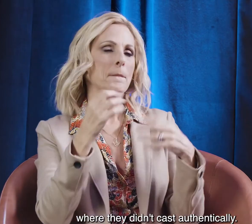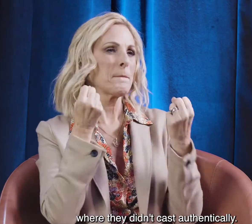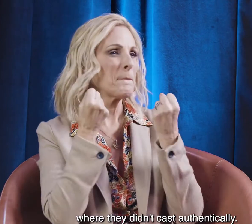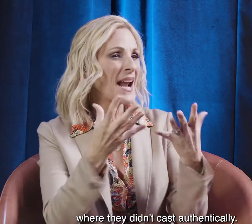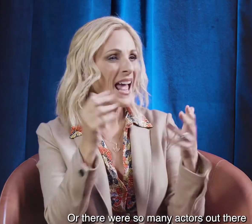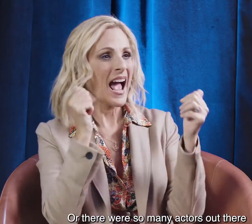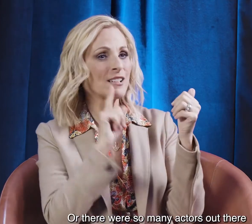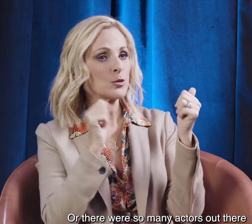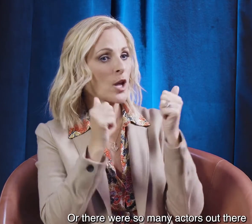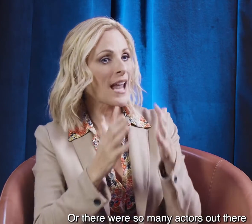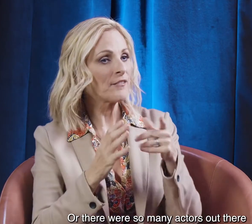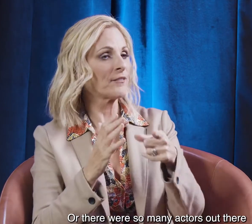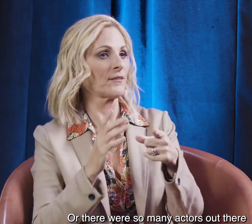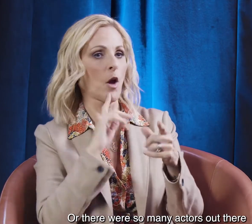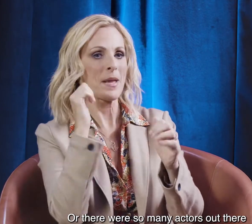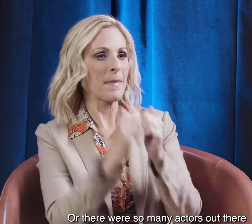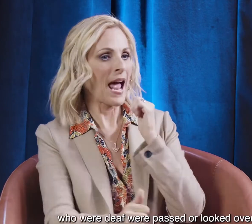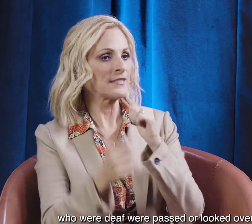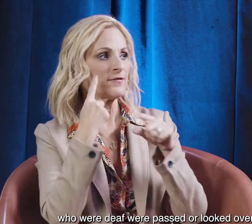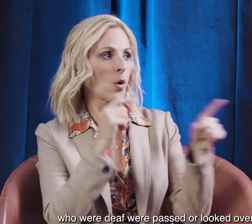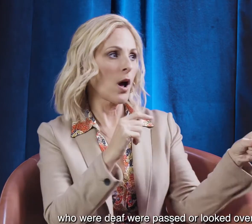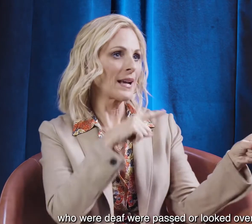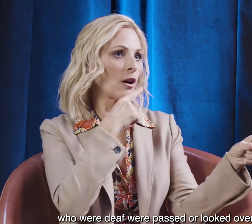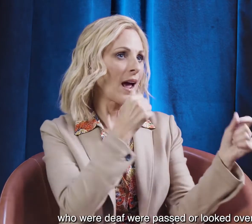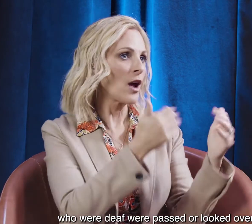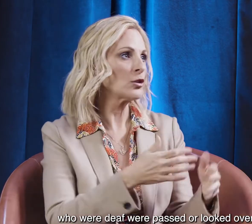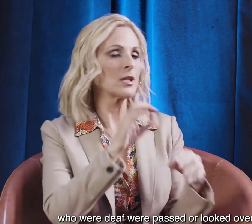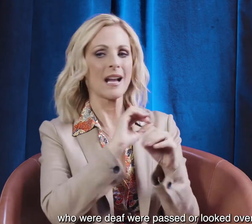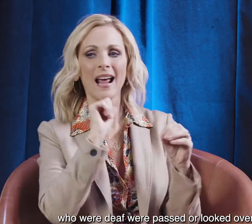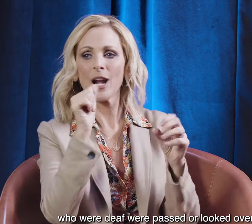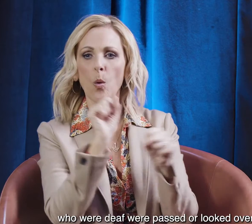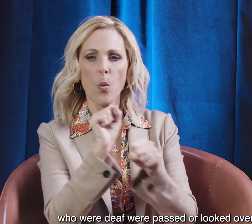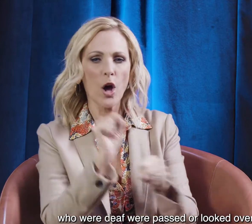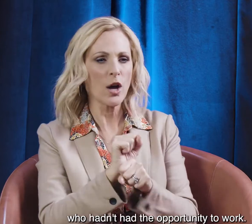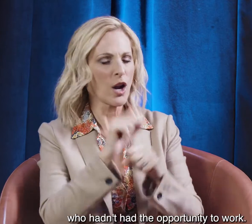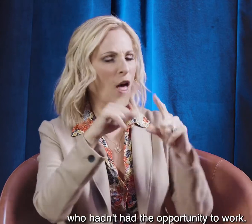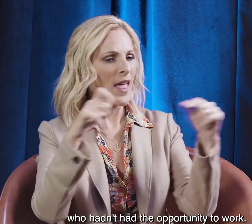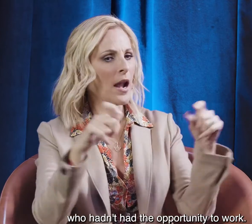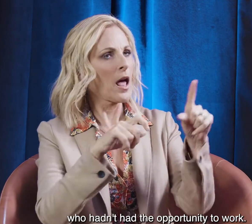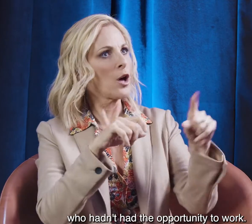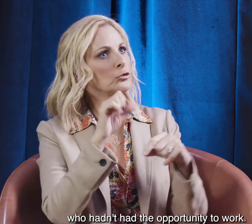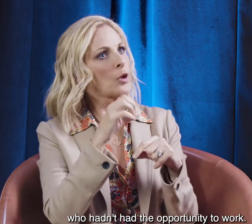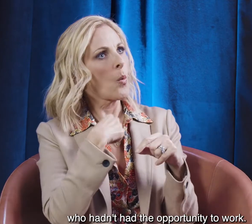authentically, or there were so many actors out there who were deaf, who were passed or looked over, who hadn't had the opportunity to work.